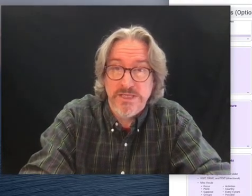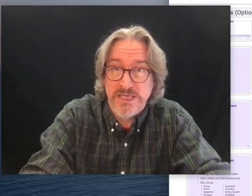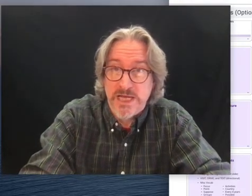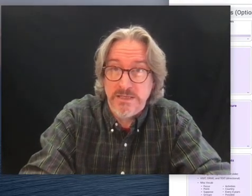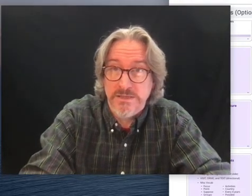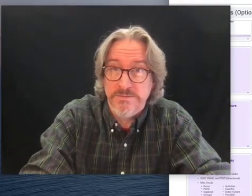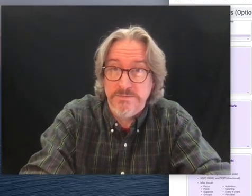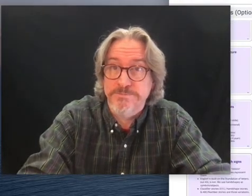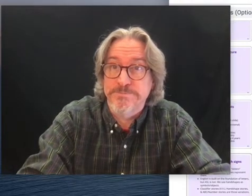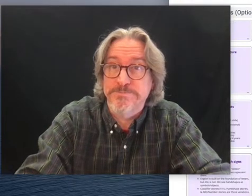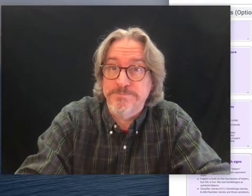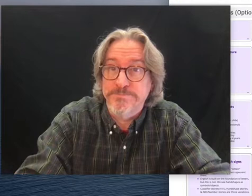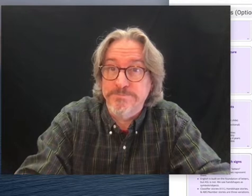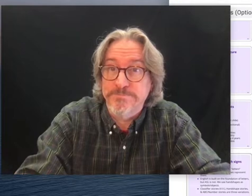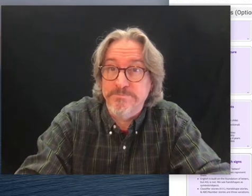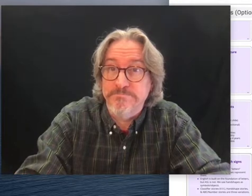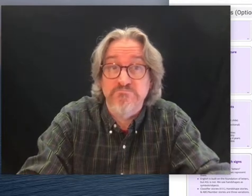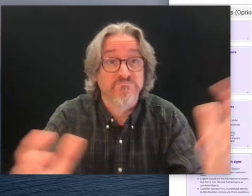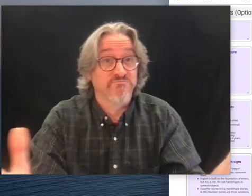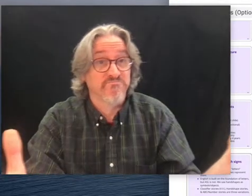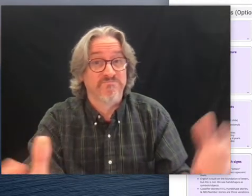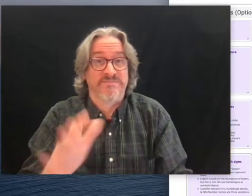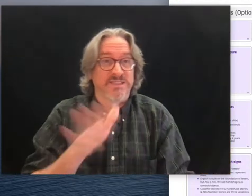playing with signs.